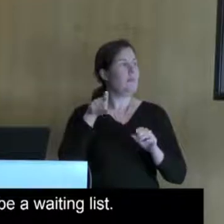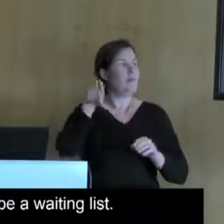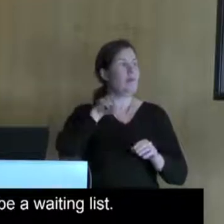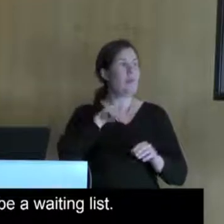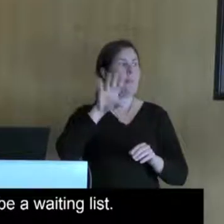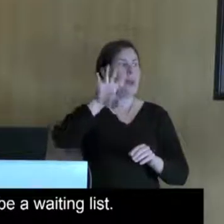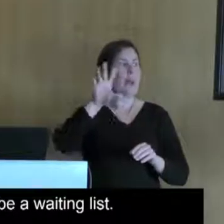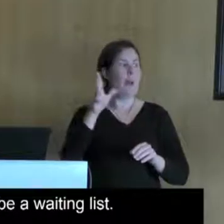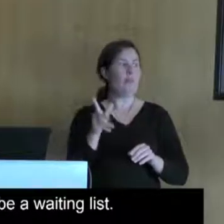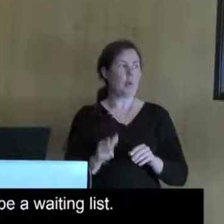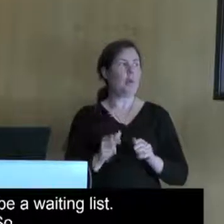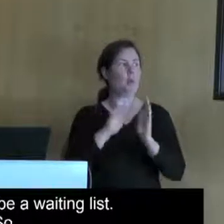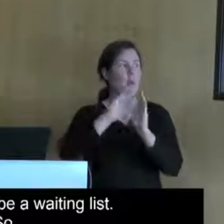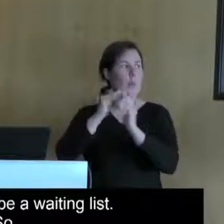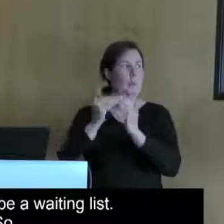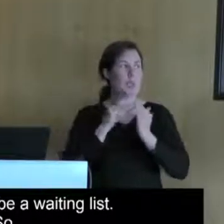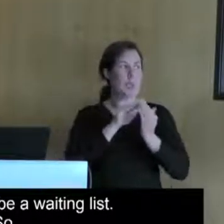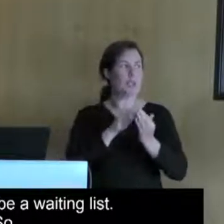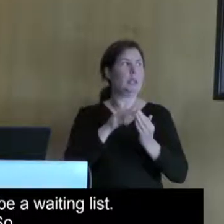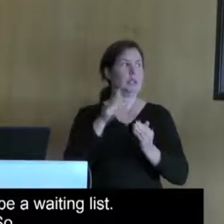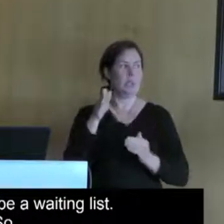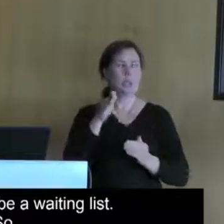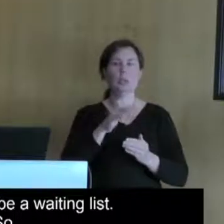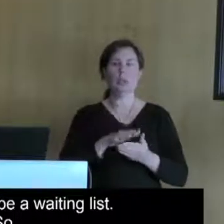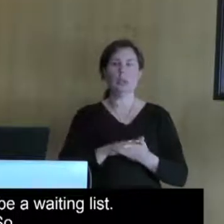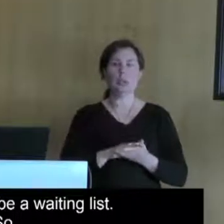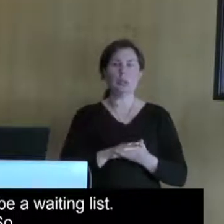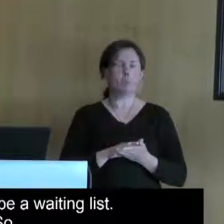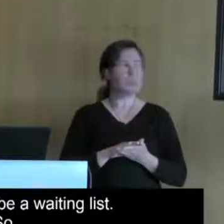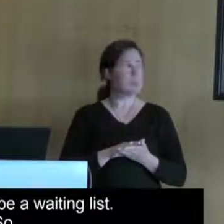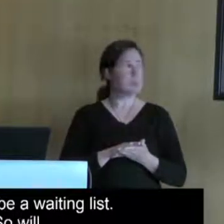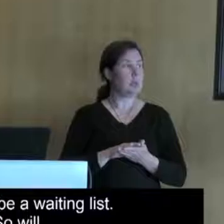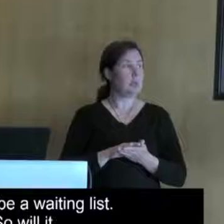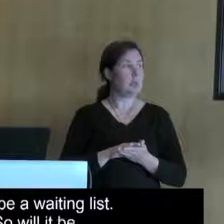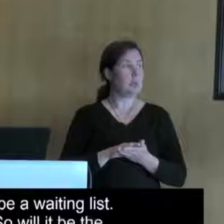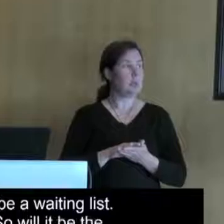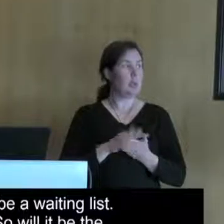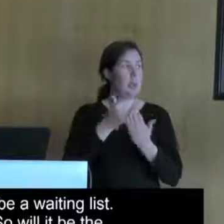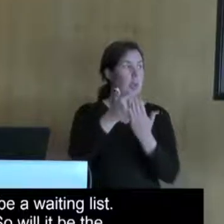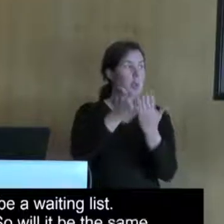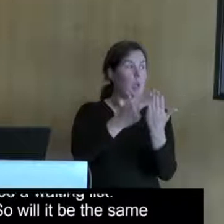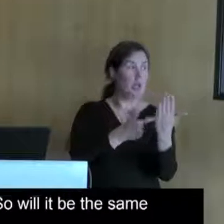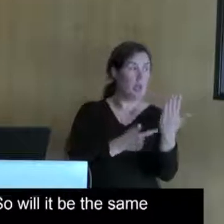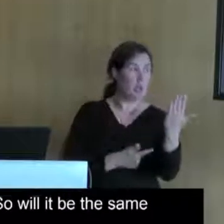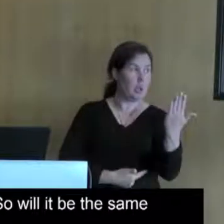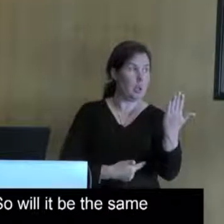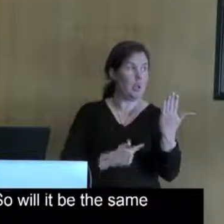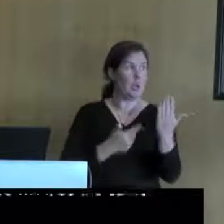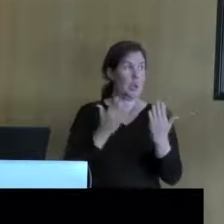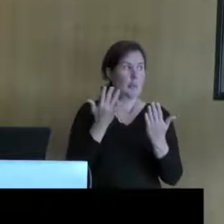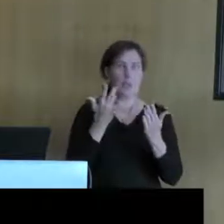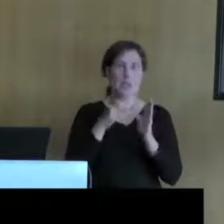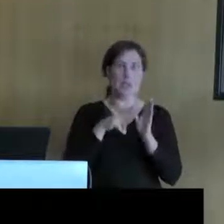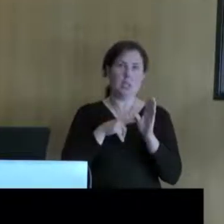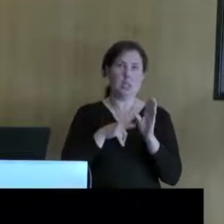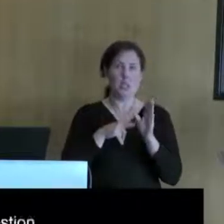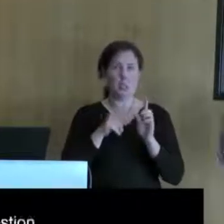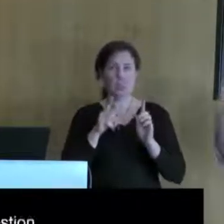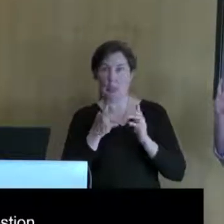any changes in the waiting list? There are people that have been waiting for 10 years, 7 years. And will the new